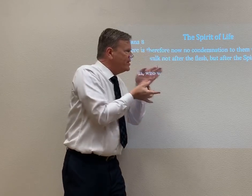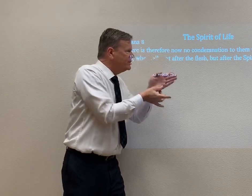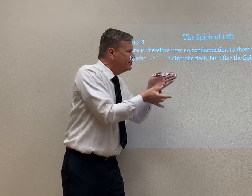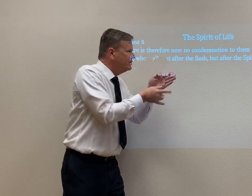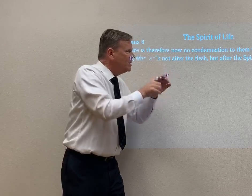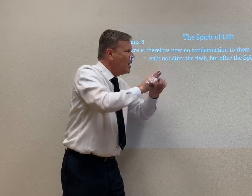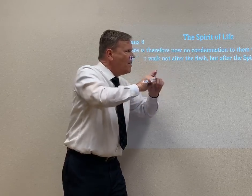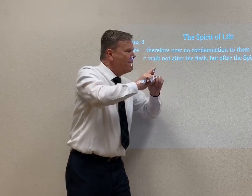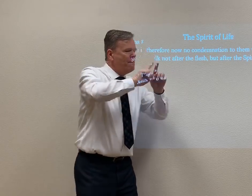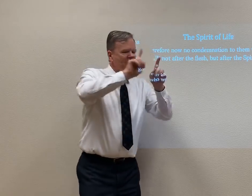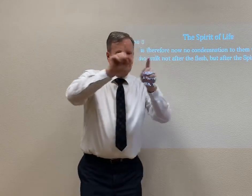after the flesh,